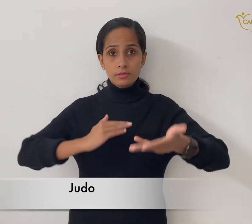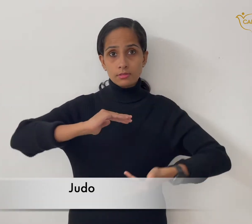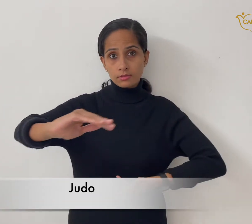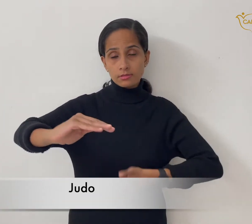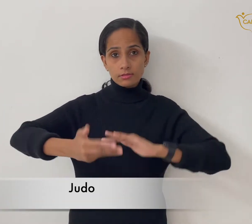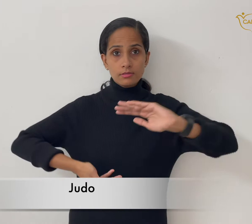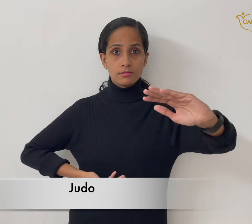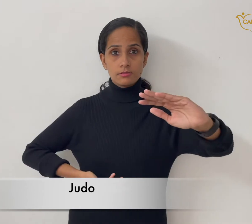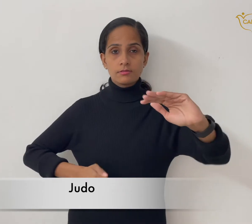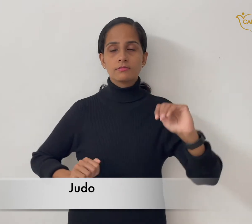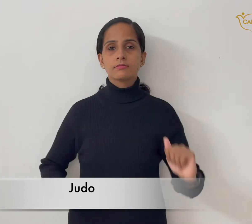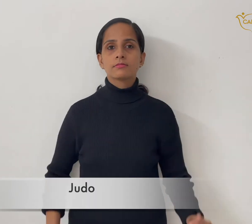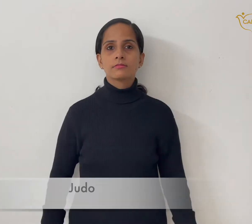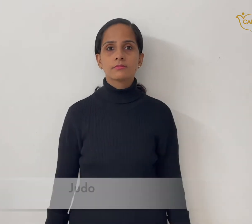Judo.